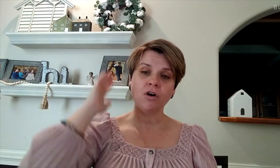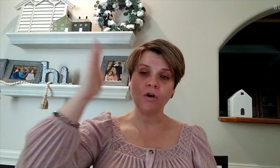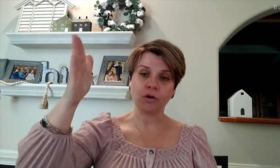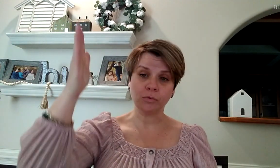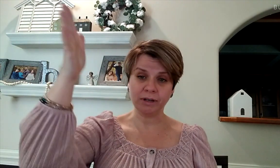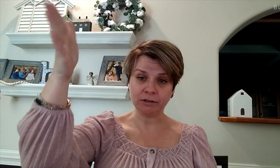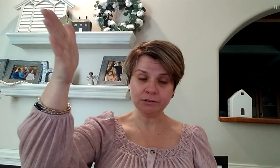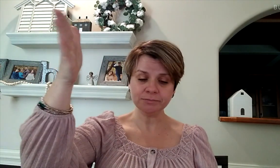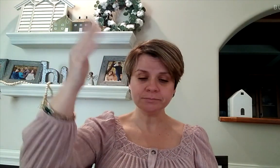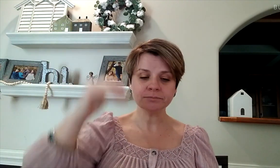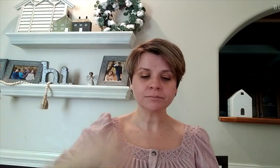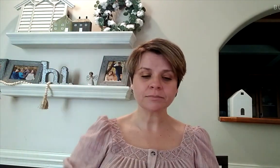or will.